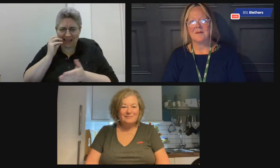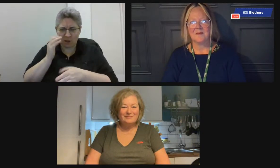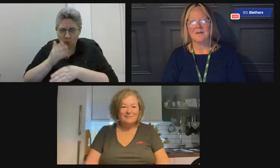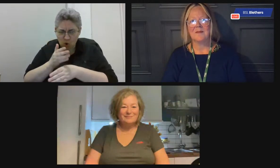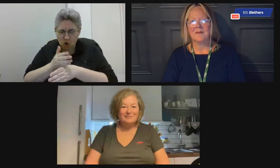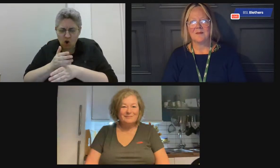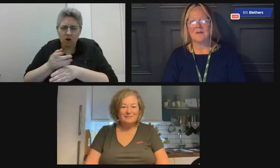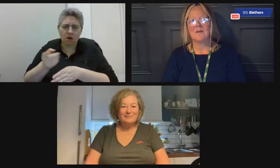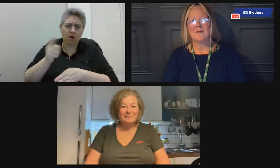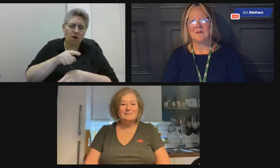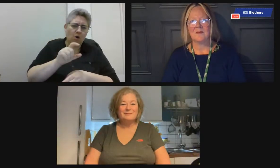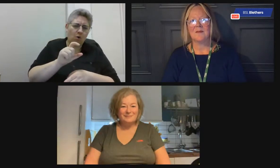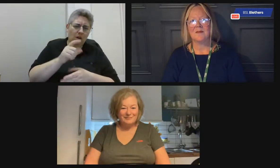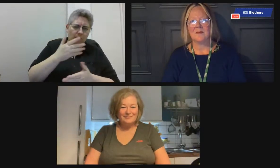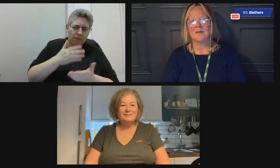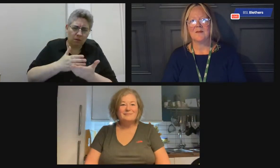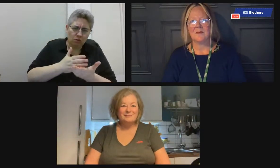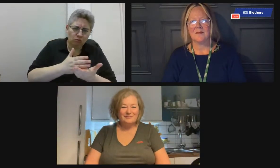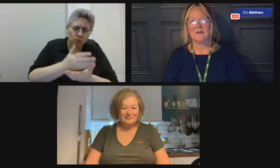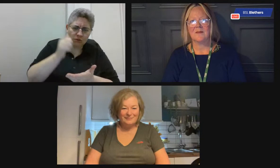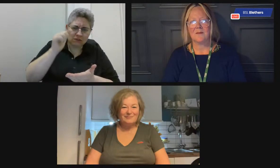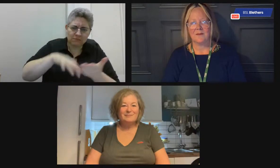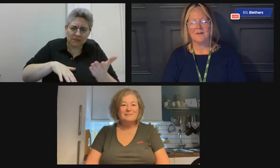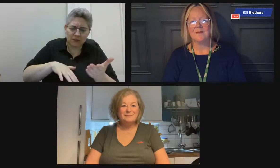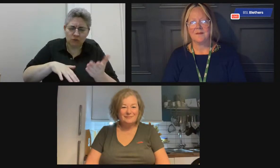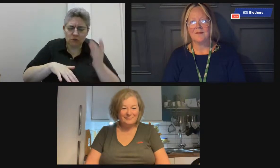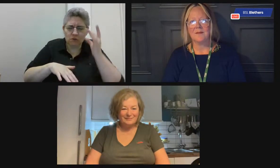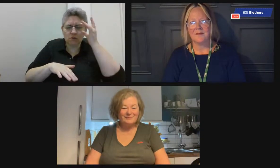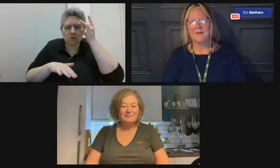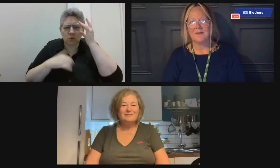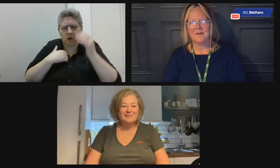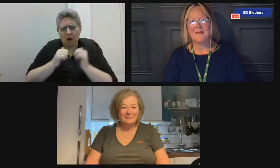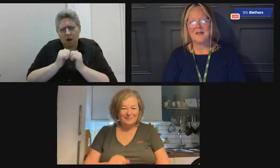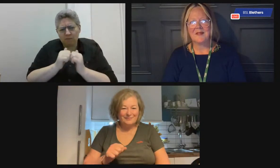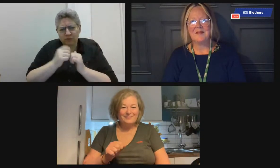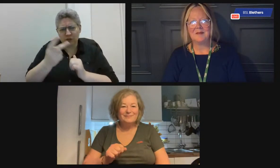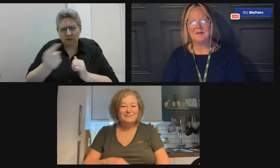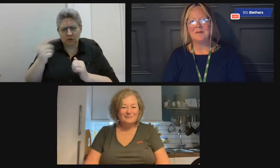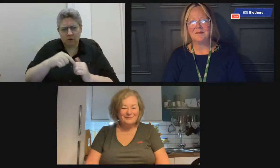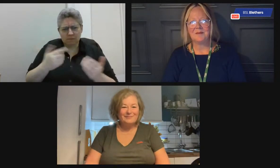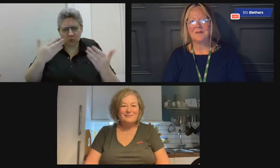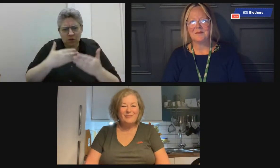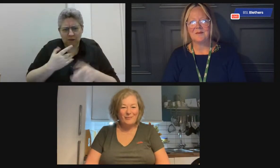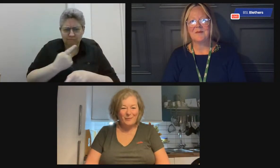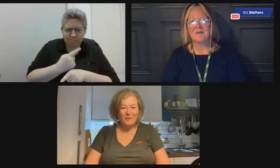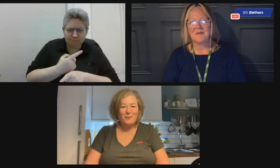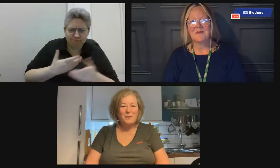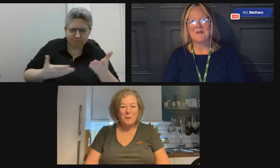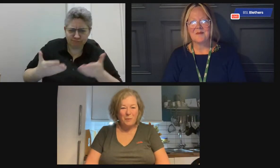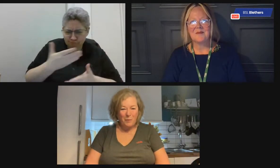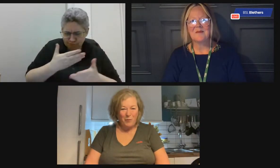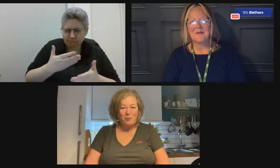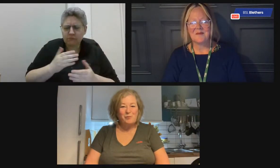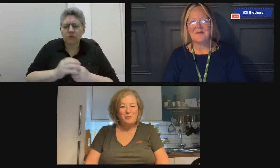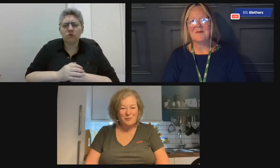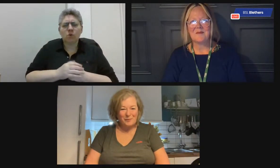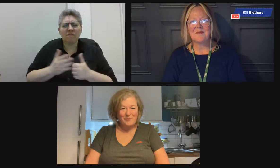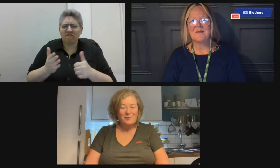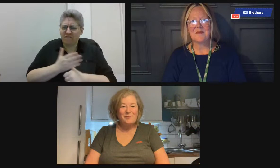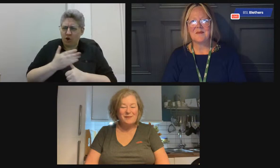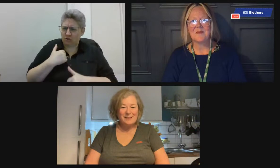this discussion about cancer and to have both of your perspectives, Nikki from the professional perspective and Colleen from a